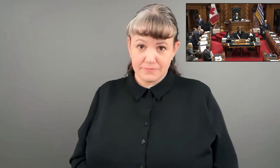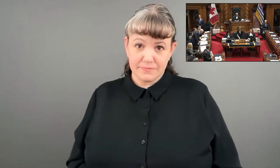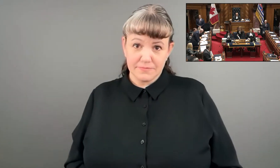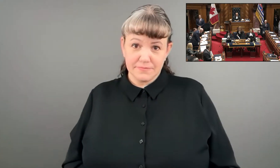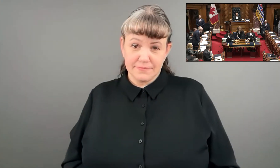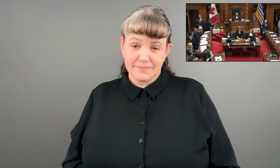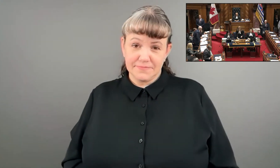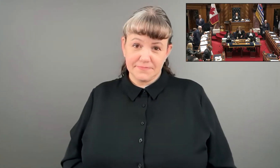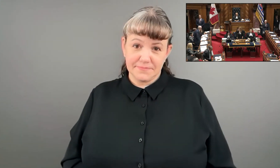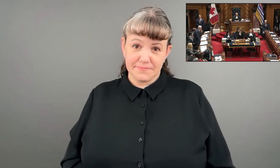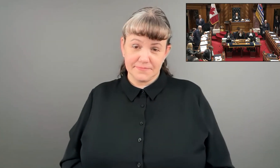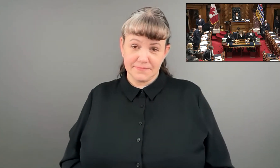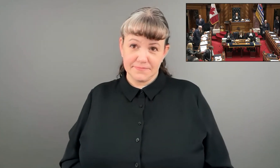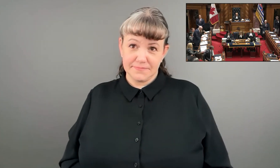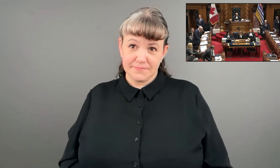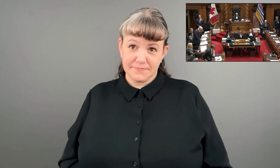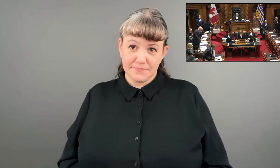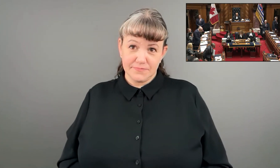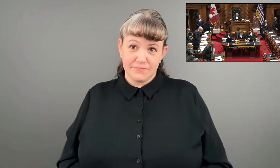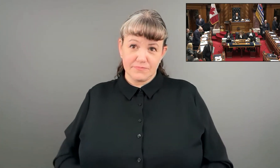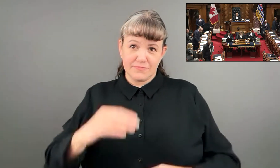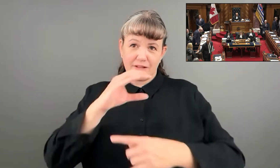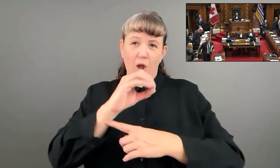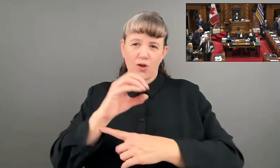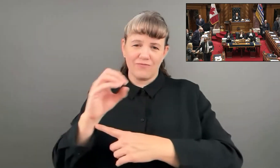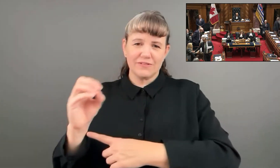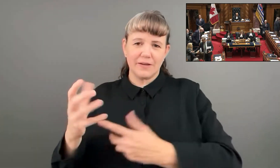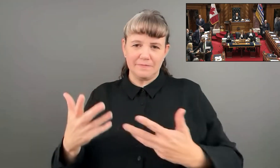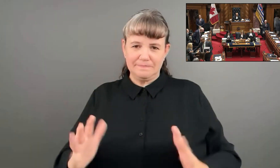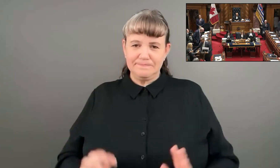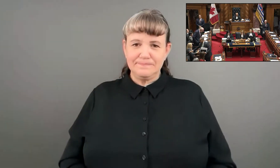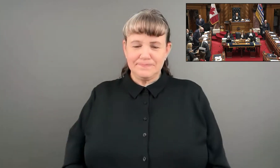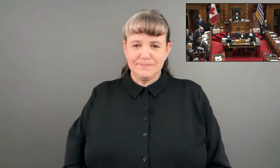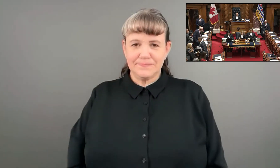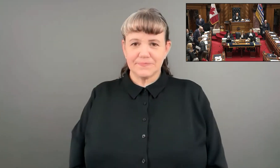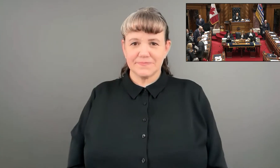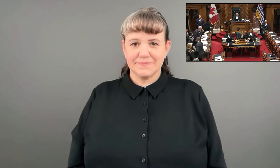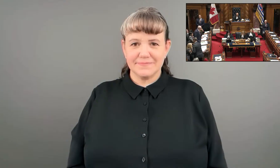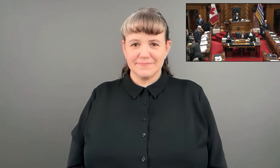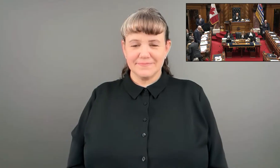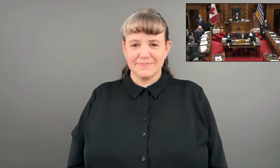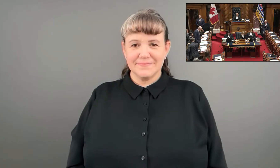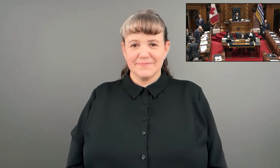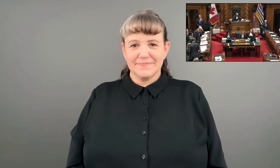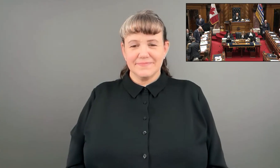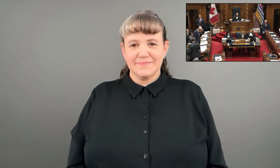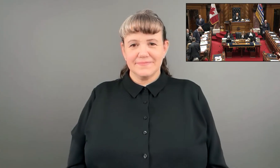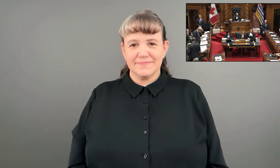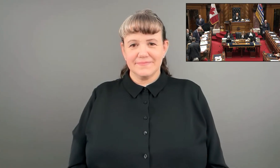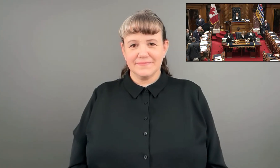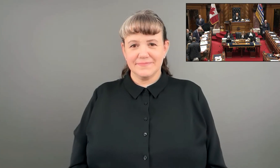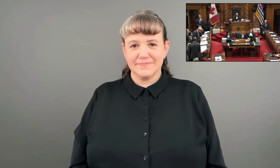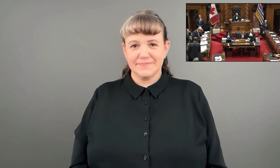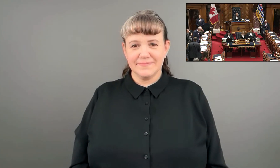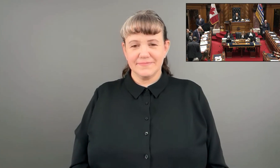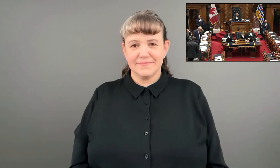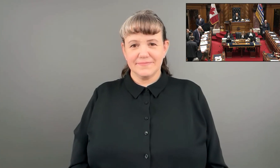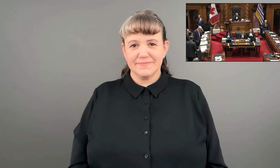Orders of the day. Government House Leader. Thank you, Honourable Speaker. I call motion 45 on the order